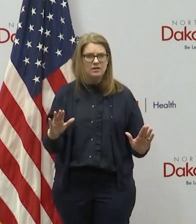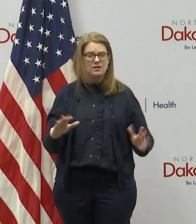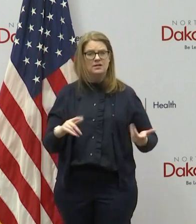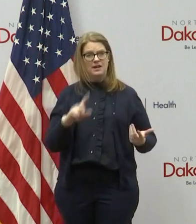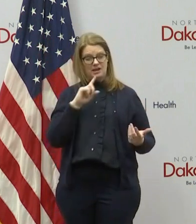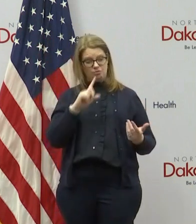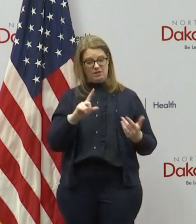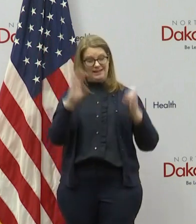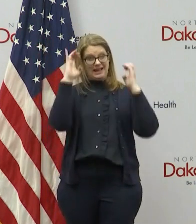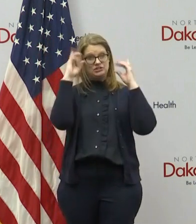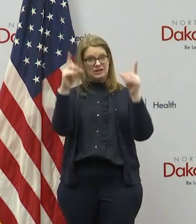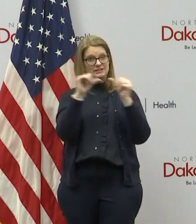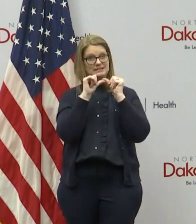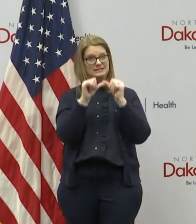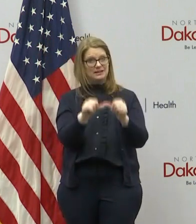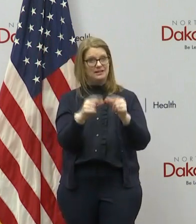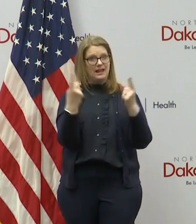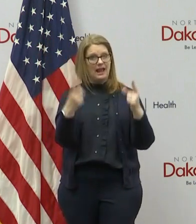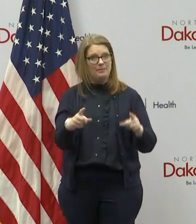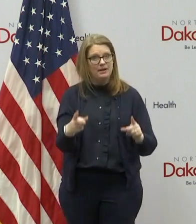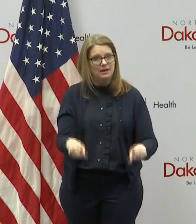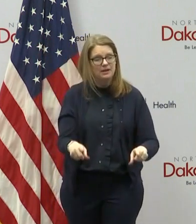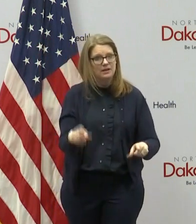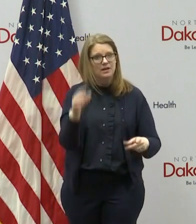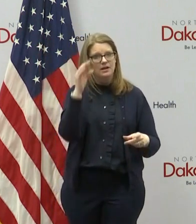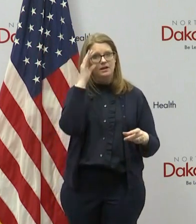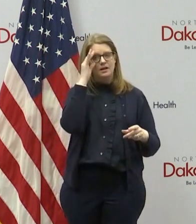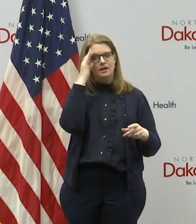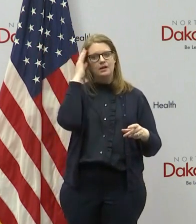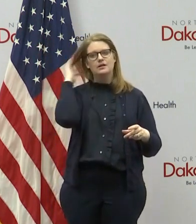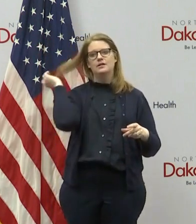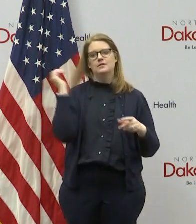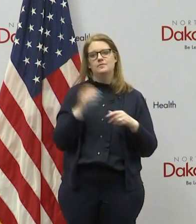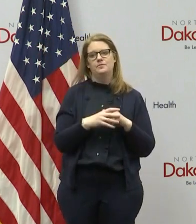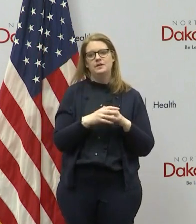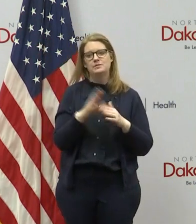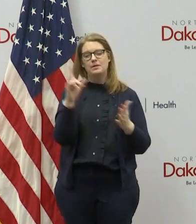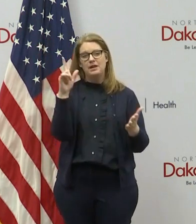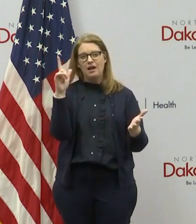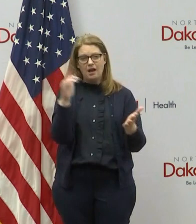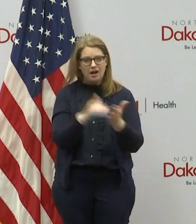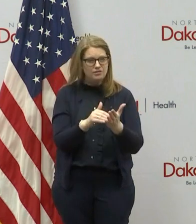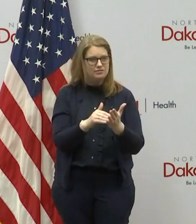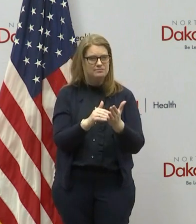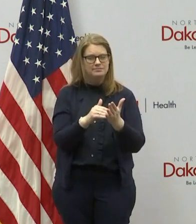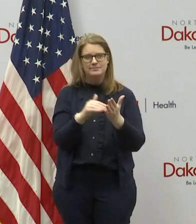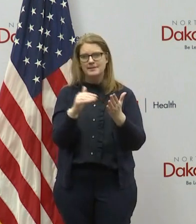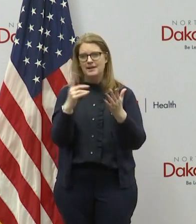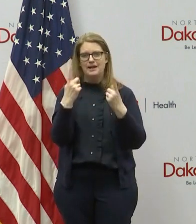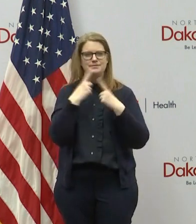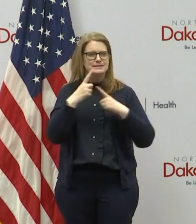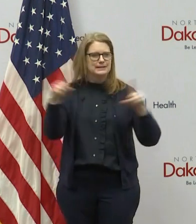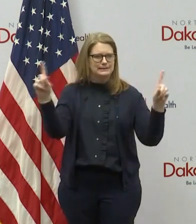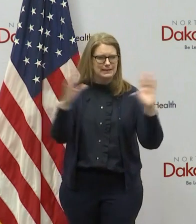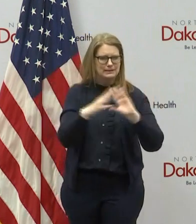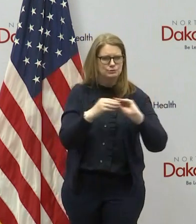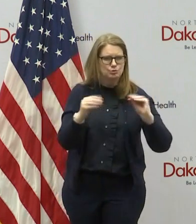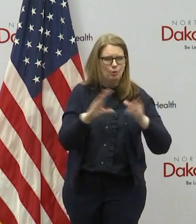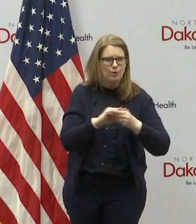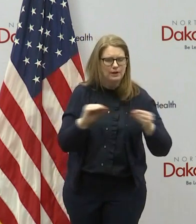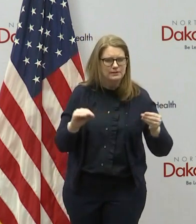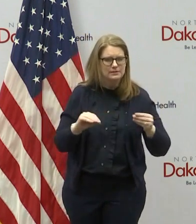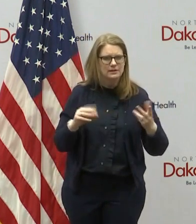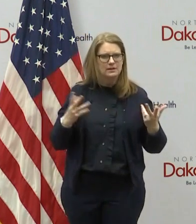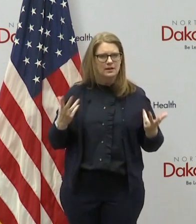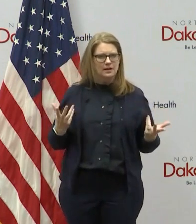going, and we know that it's there's been hundreds and thousands of success stories that have gone on across this. Again,